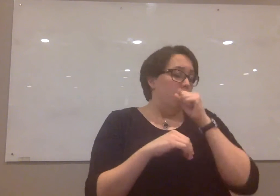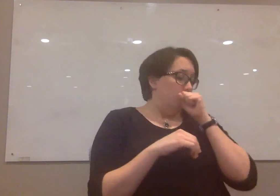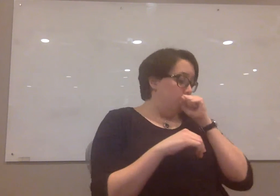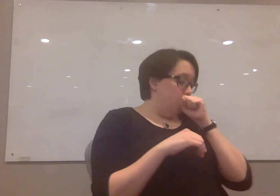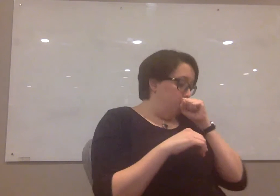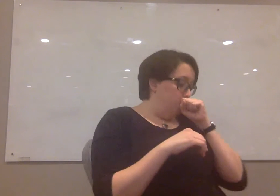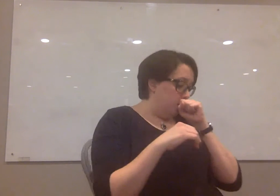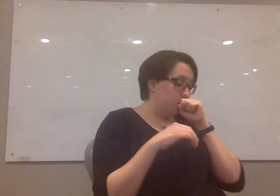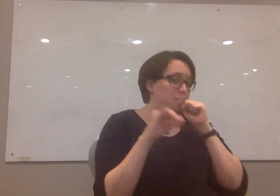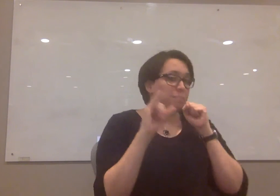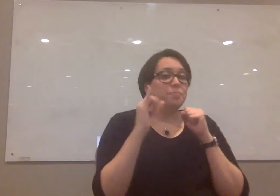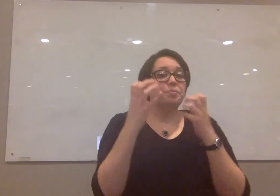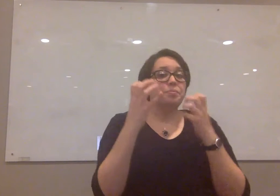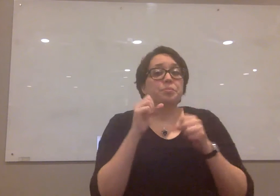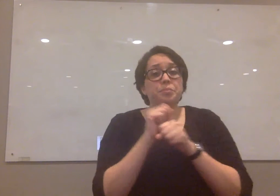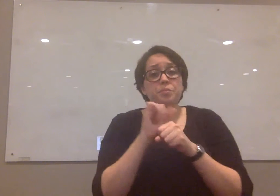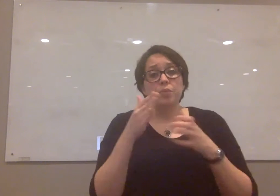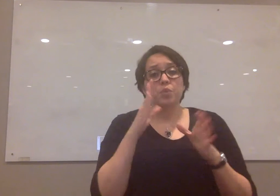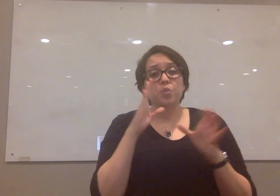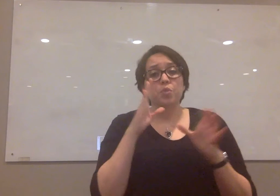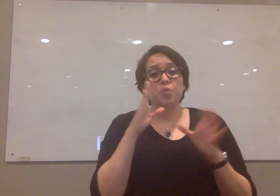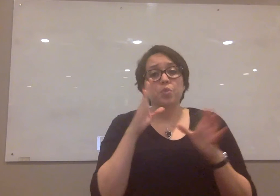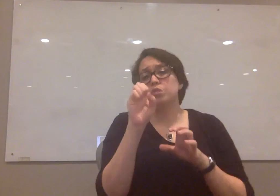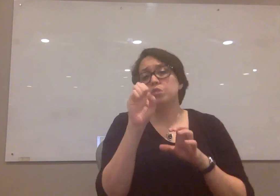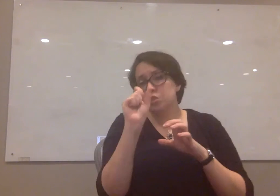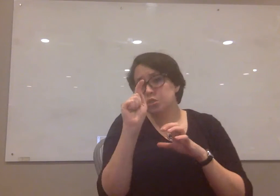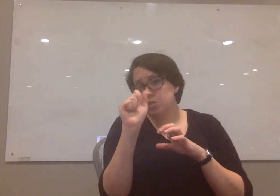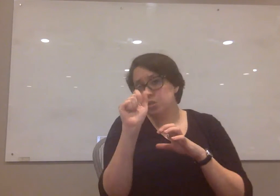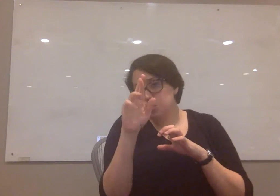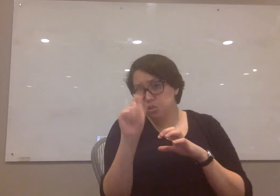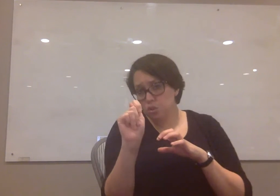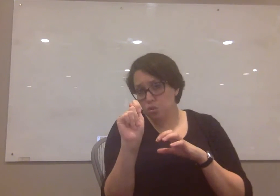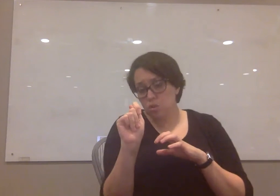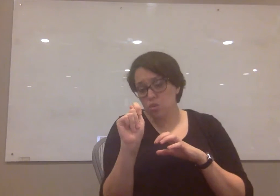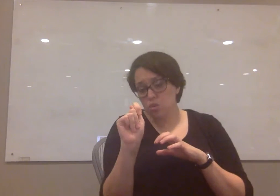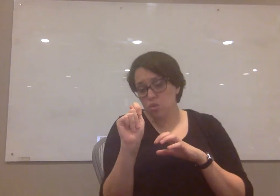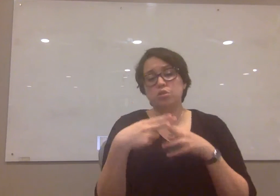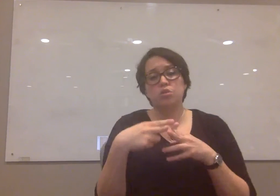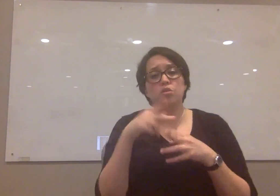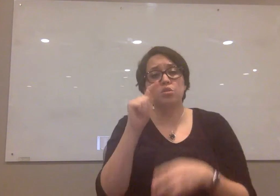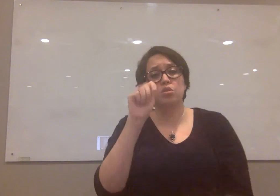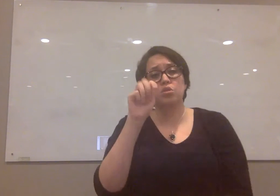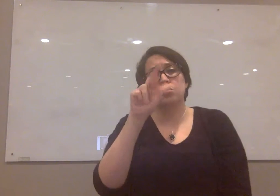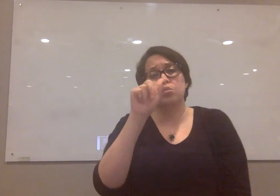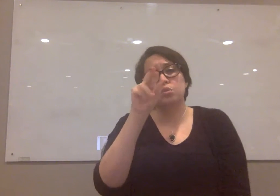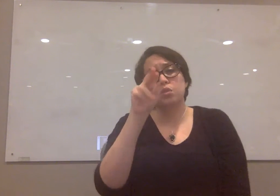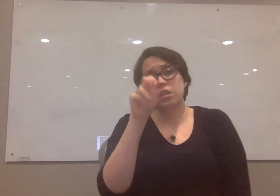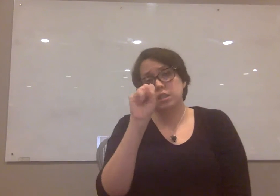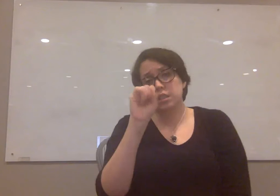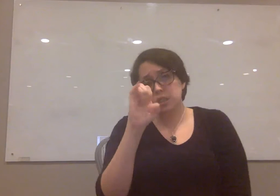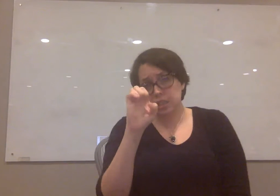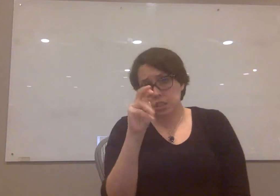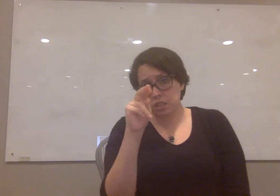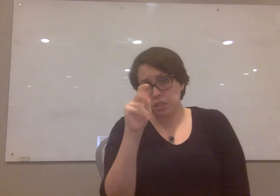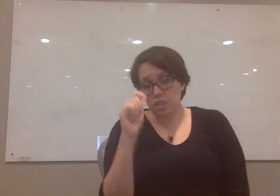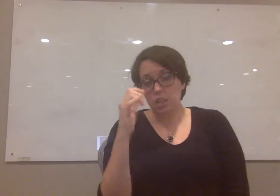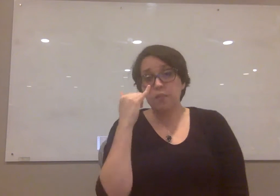would have done restart transient, and what that says is that if you have an exception that causes the restart,